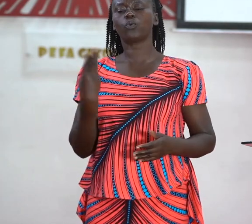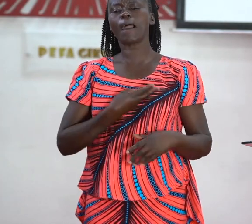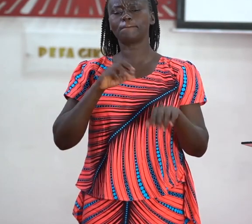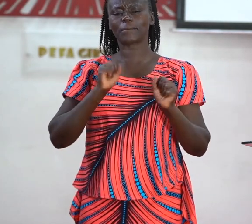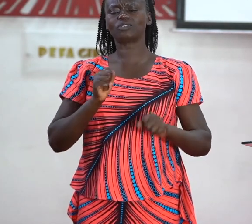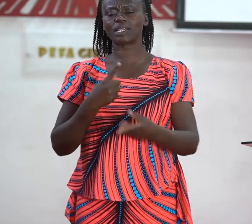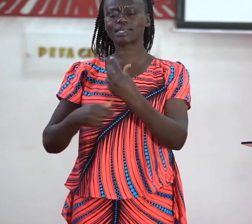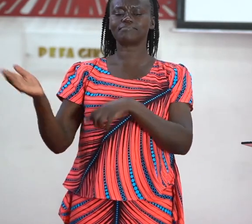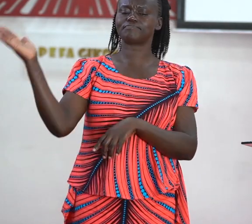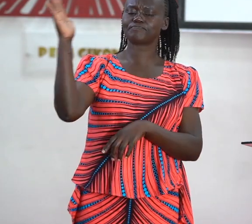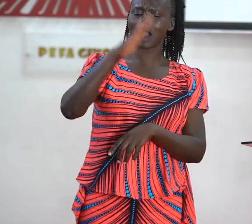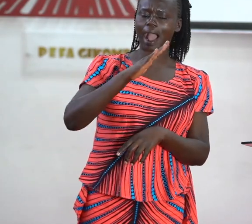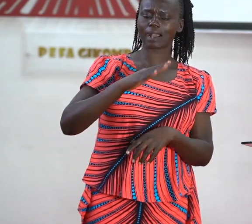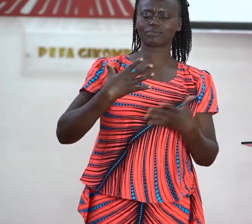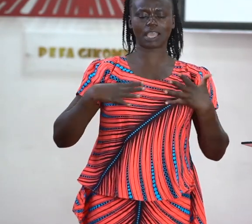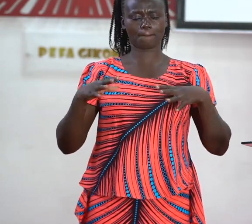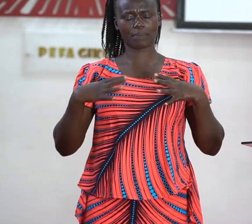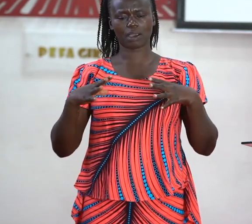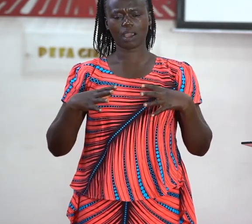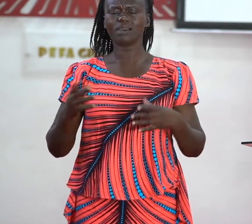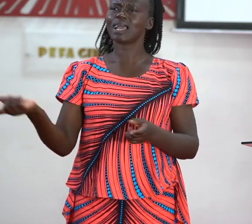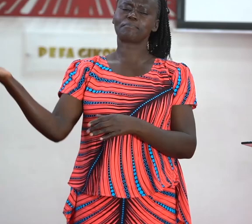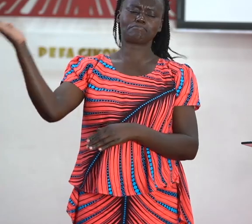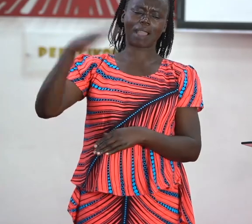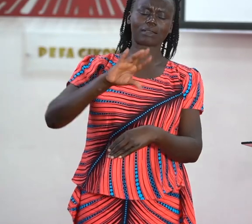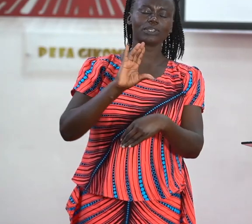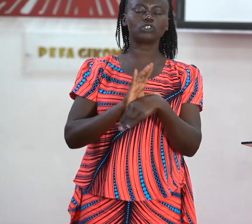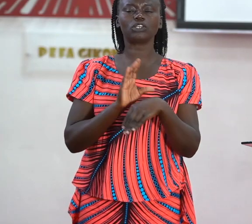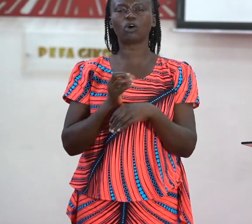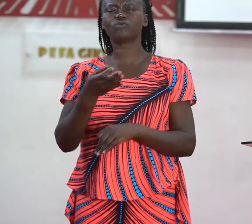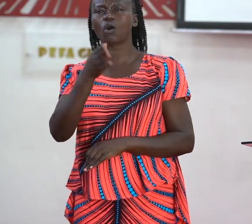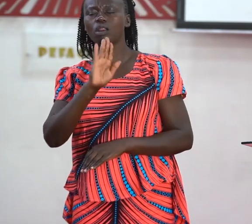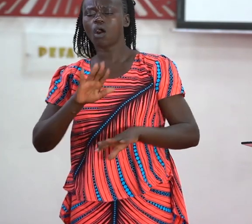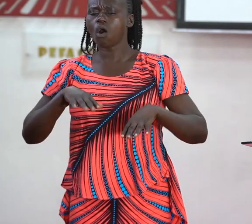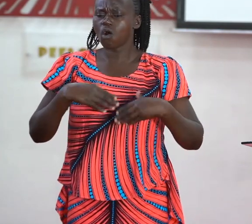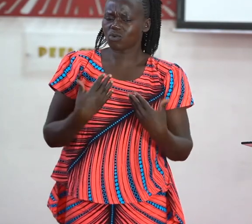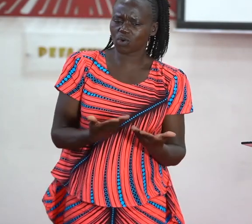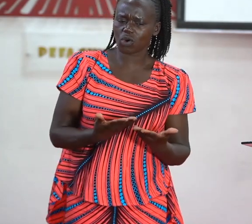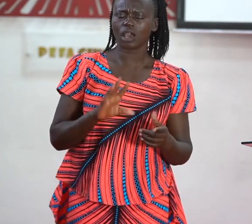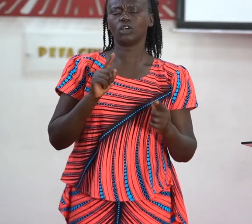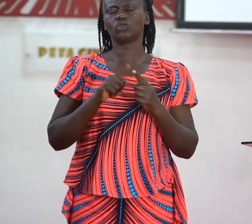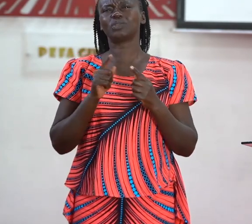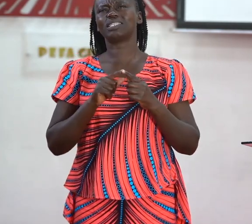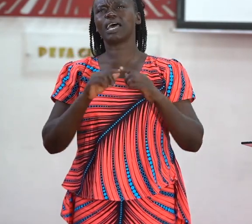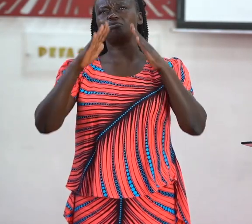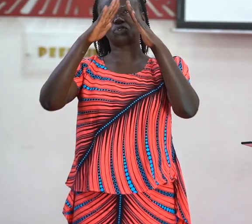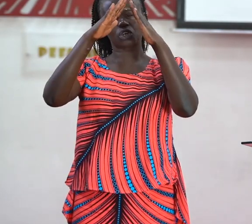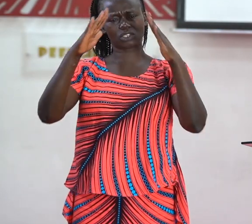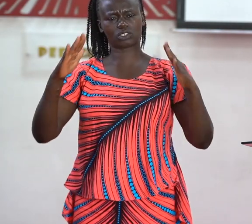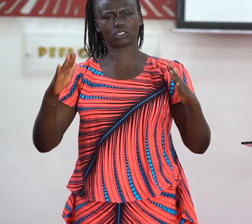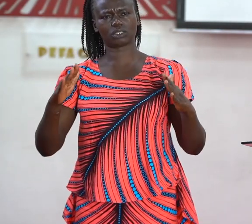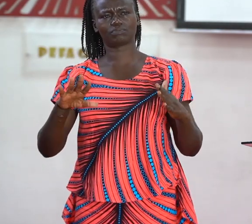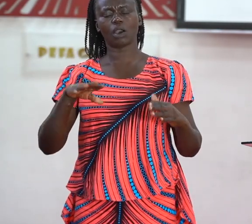back to the congregation or to the church of God or to the, you know, to the building when we